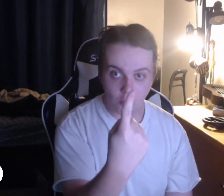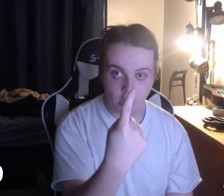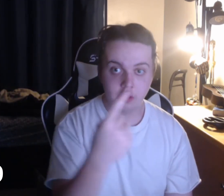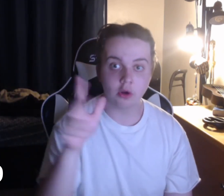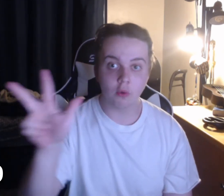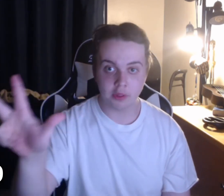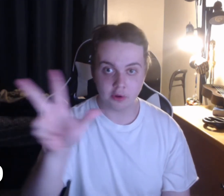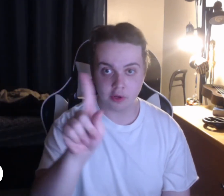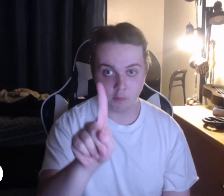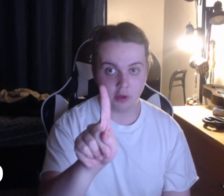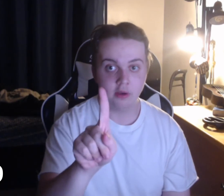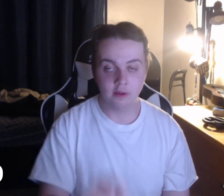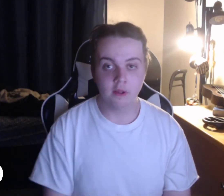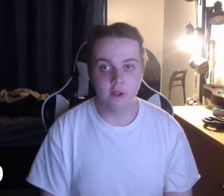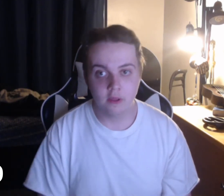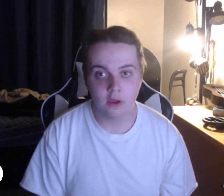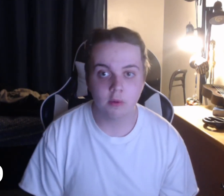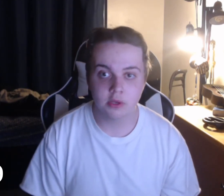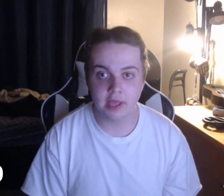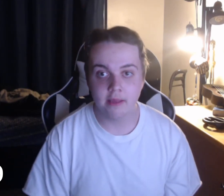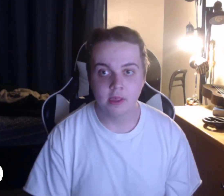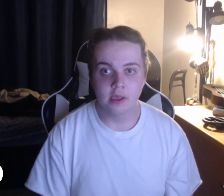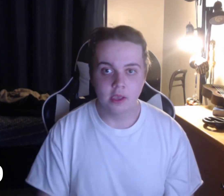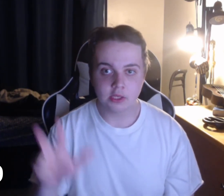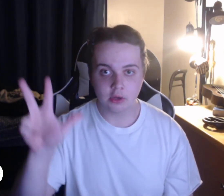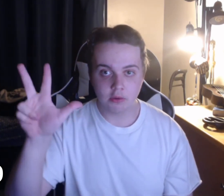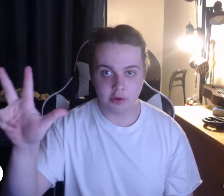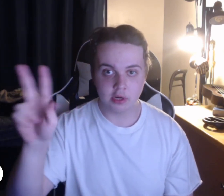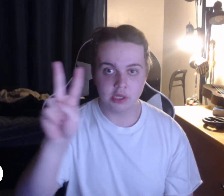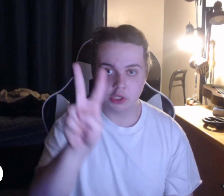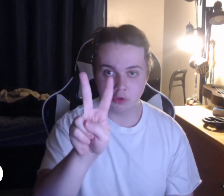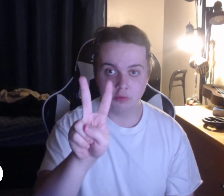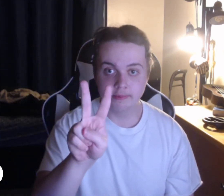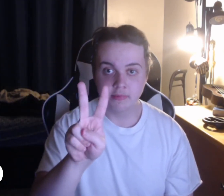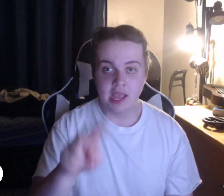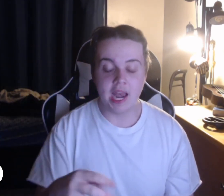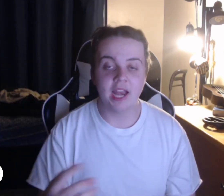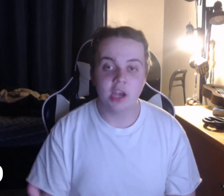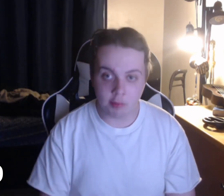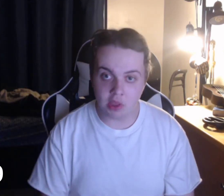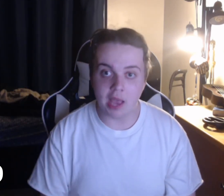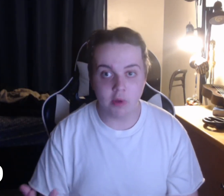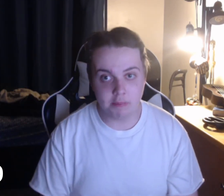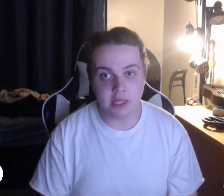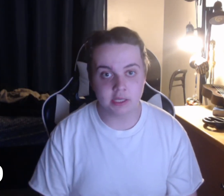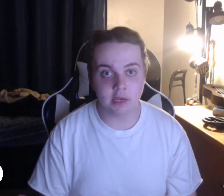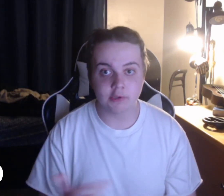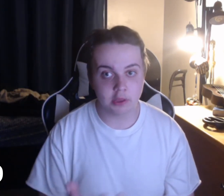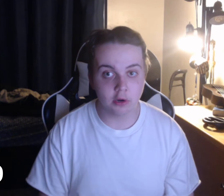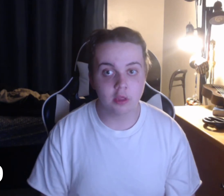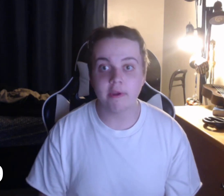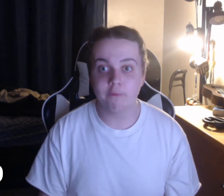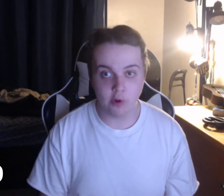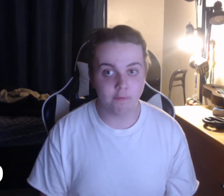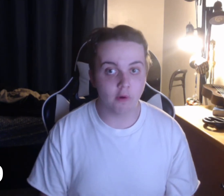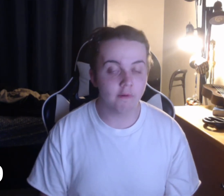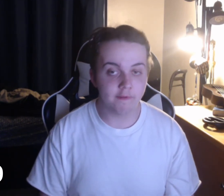you're going 31. You want to do that. So you go 32. And any number that repeats itself, so like 33, 44, 55, you